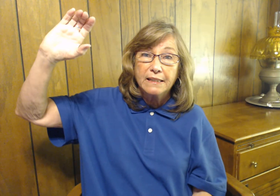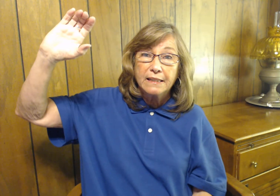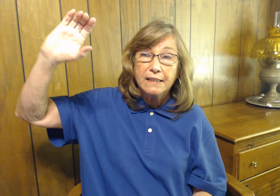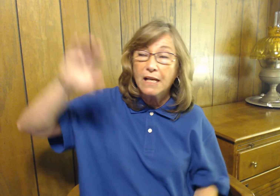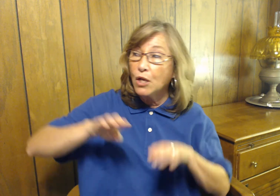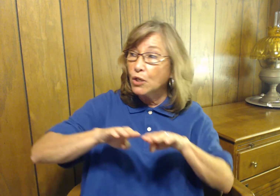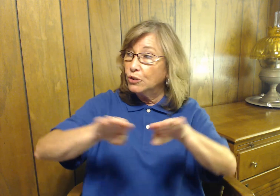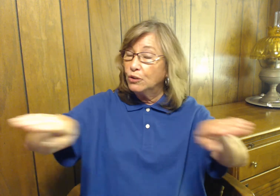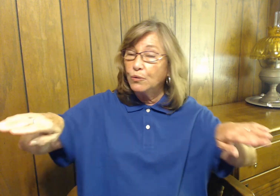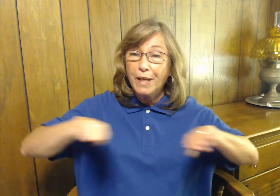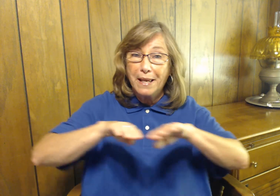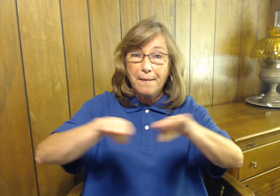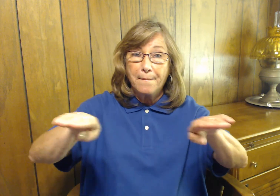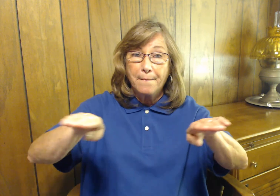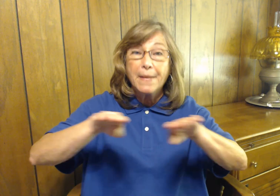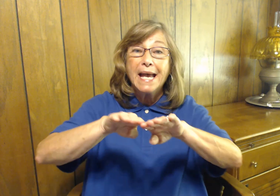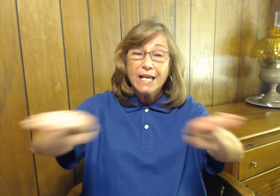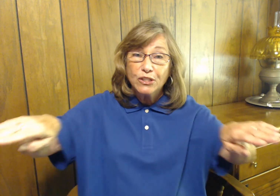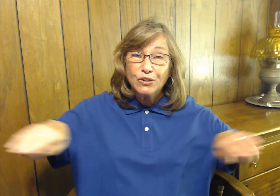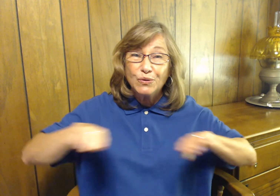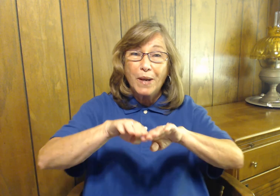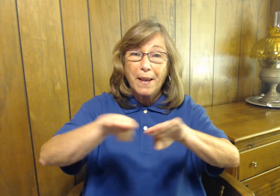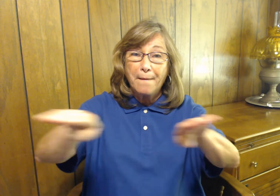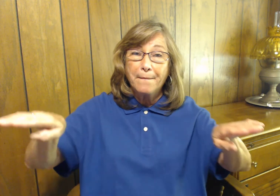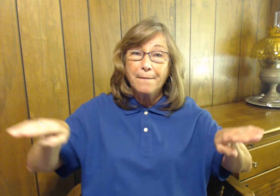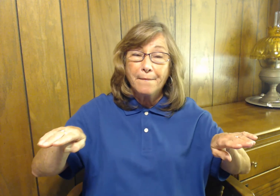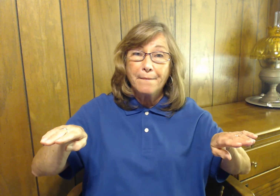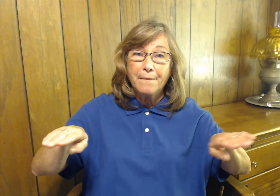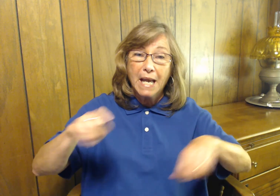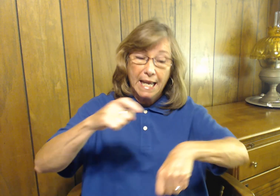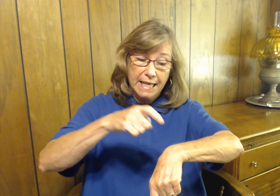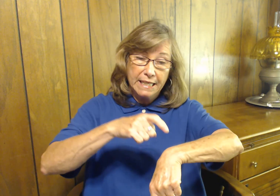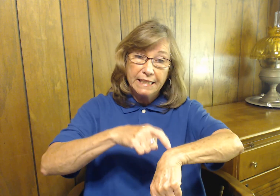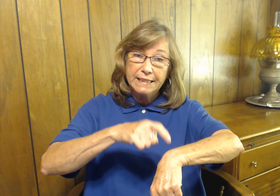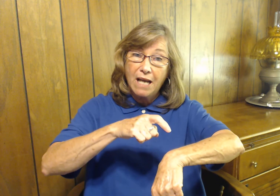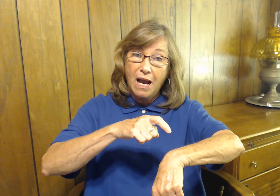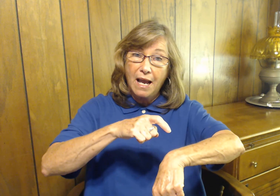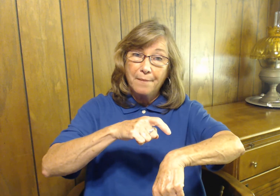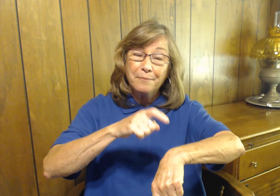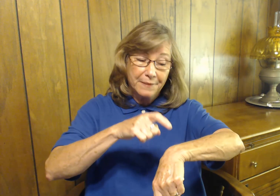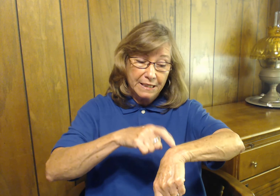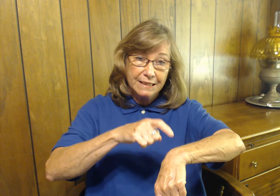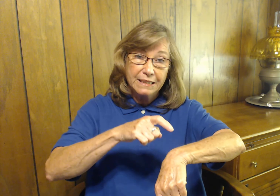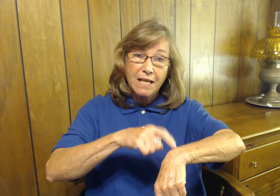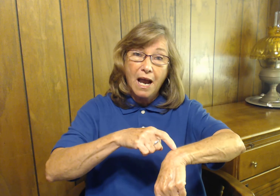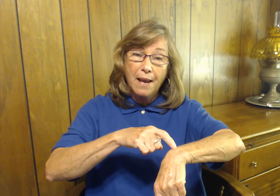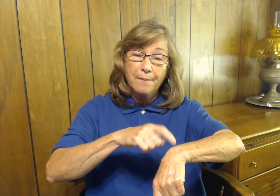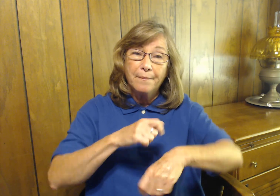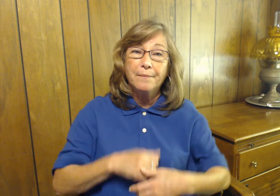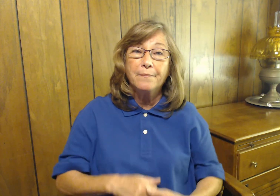swim time time time tree